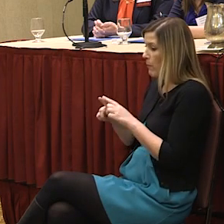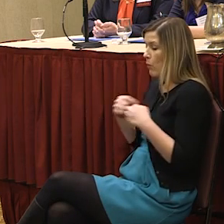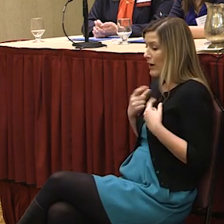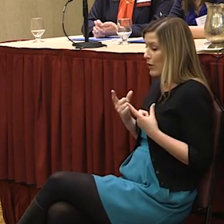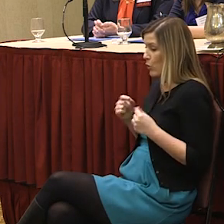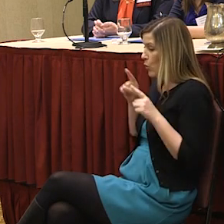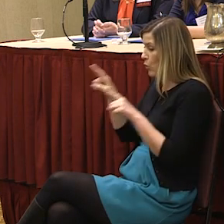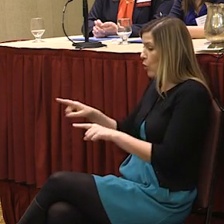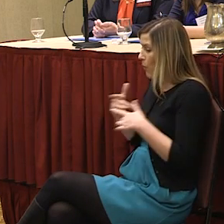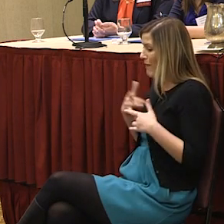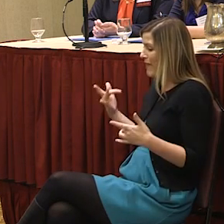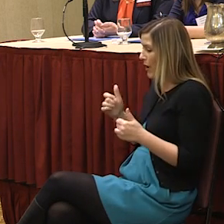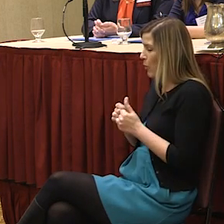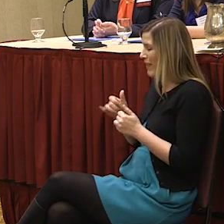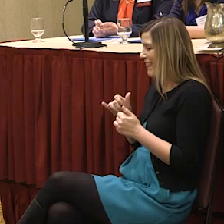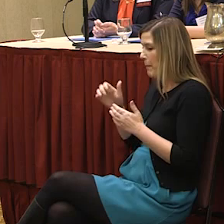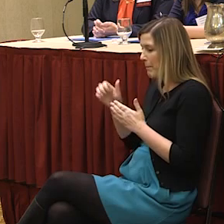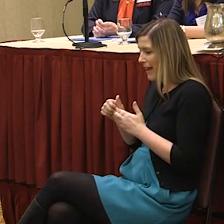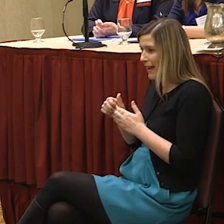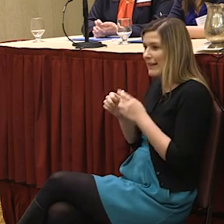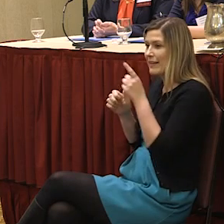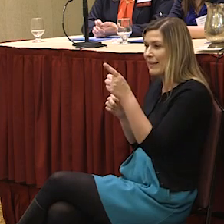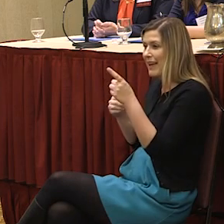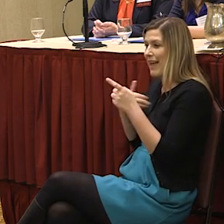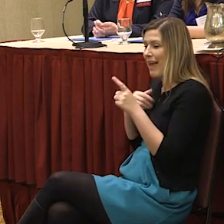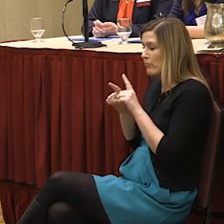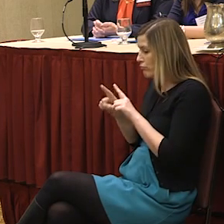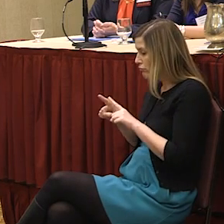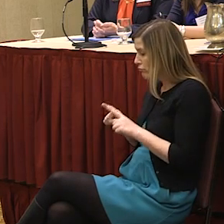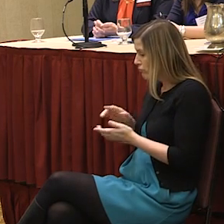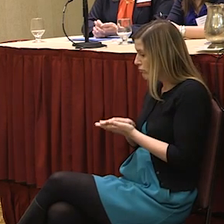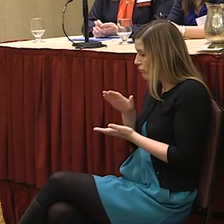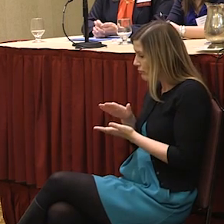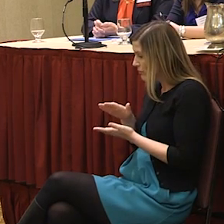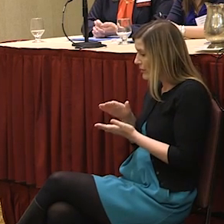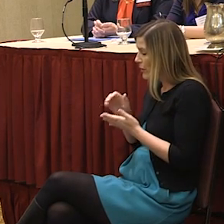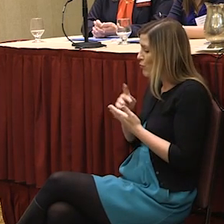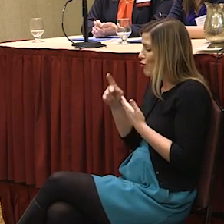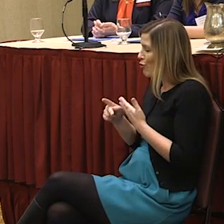to events with packets, kind of like what we have in the back there, to